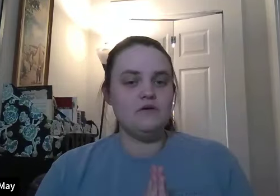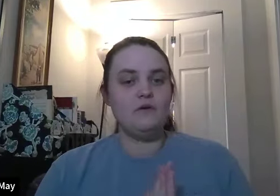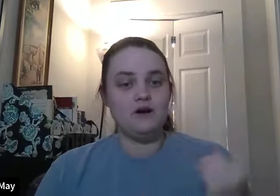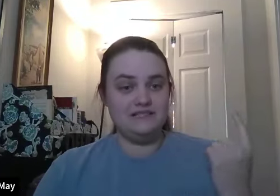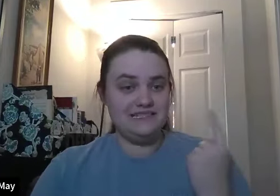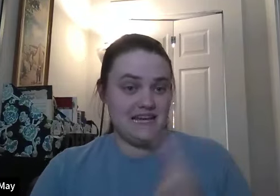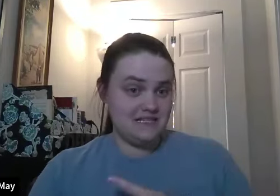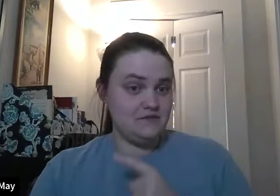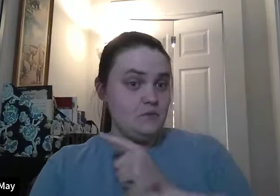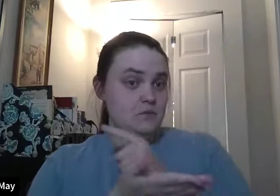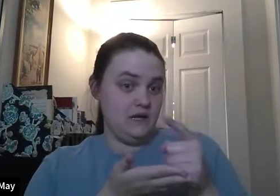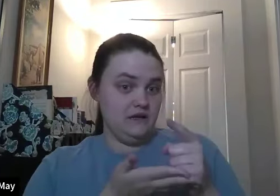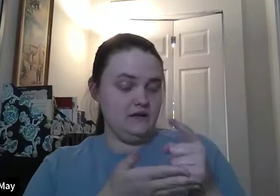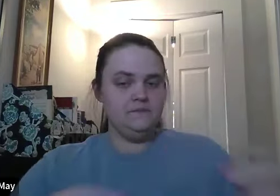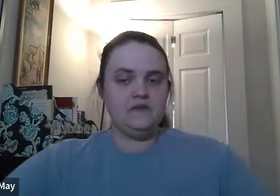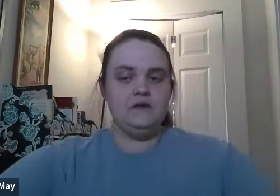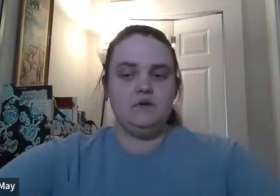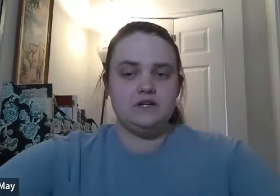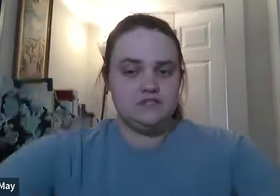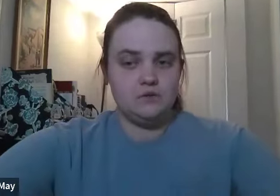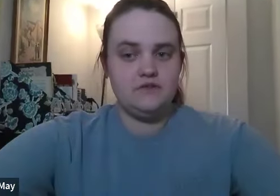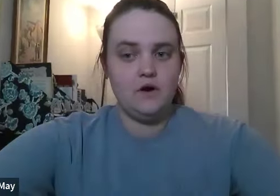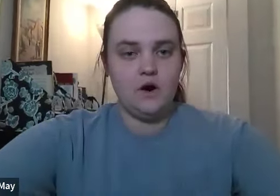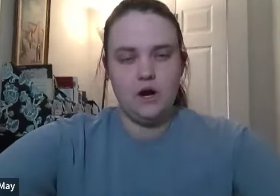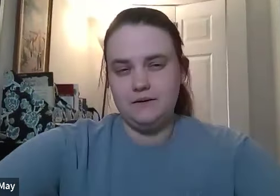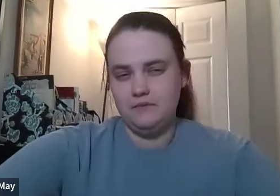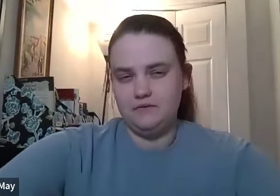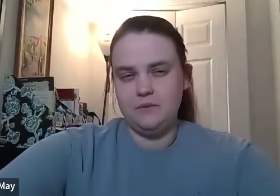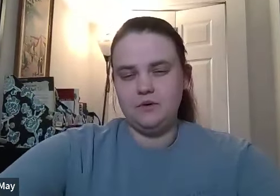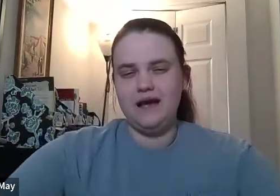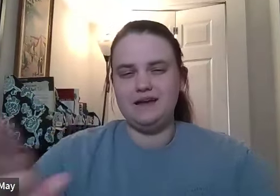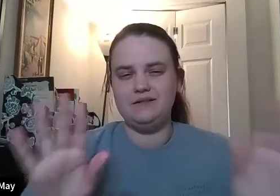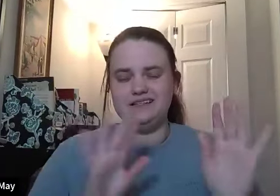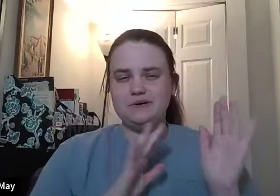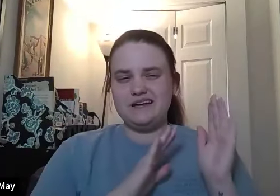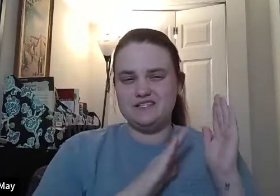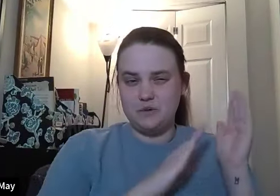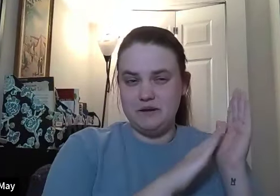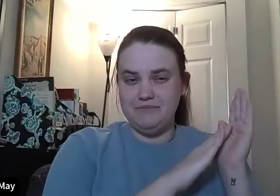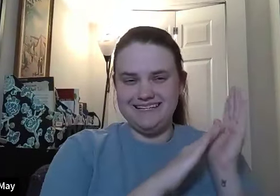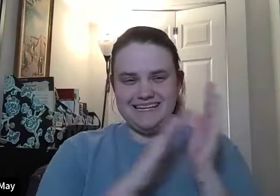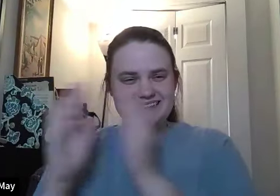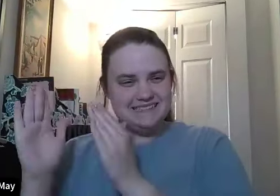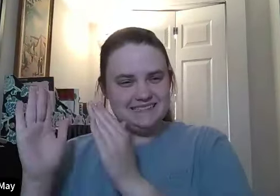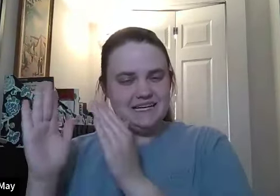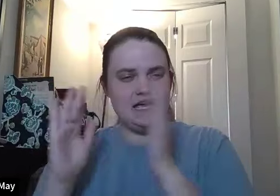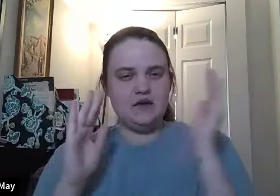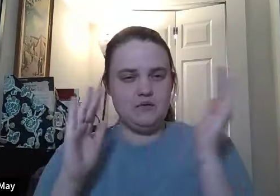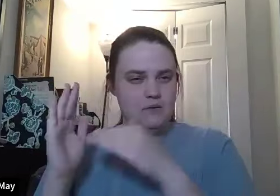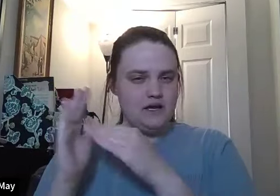for our days of the week, we're gonna start with if you remember, I like to always kind of start with my Mondays and go that way.